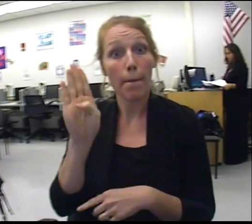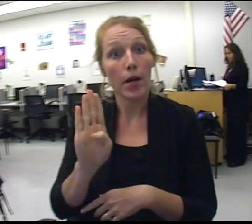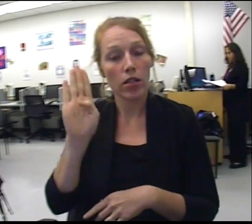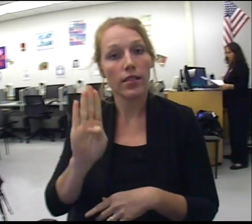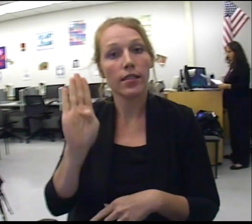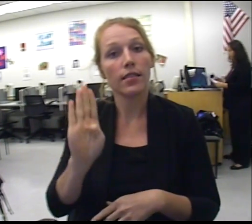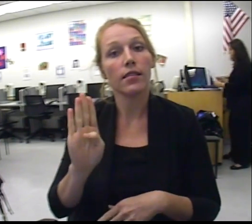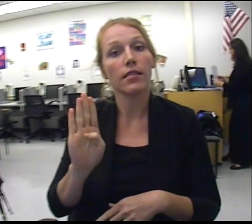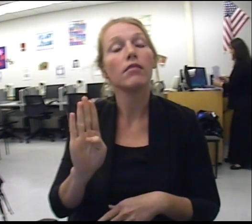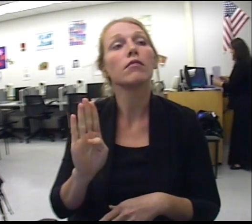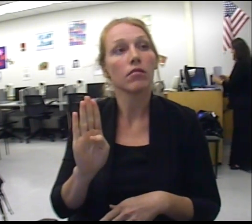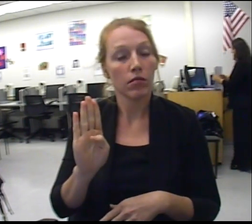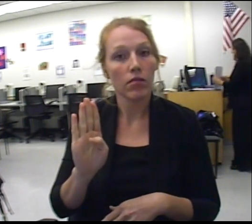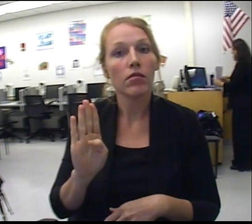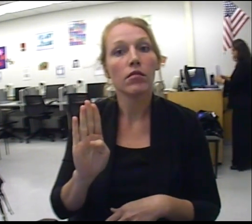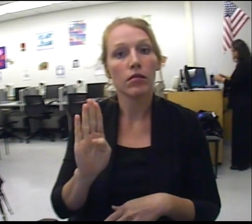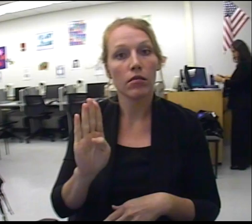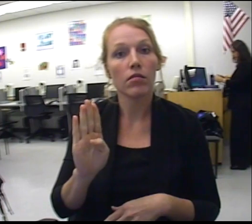goes to Boston.